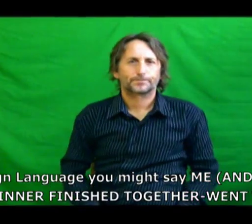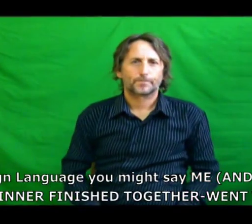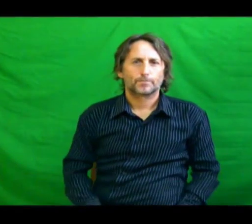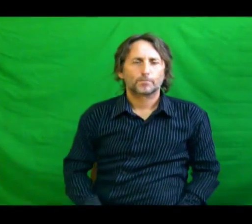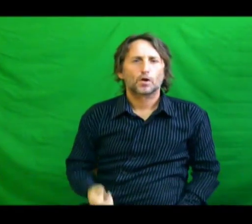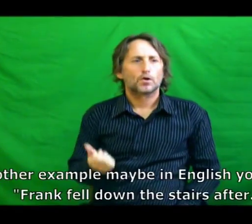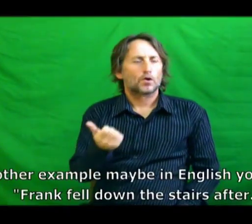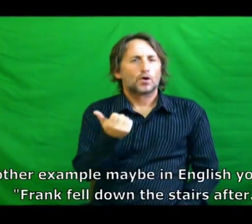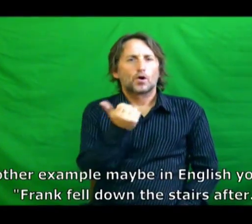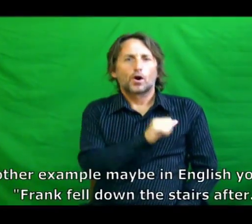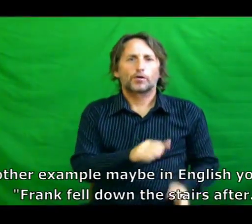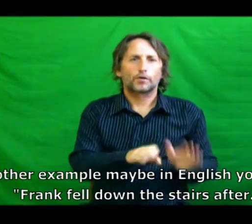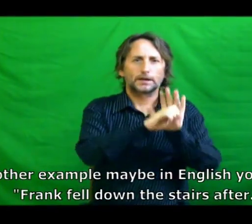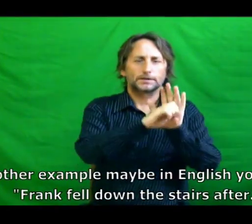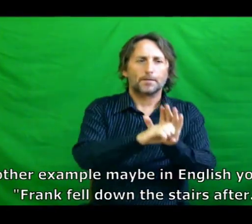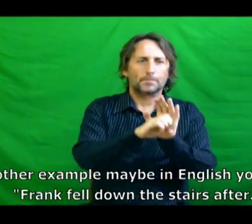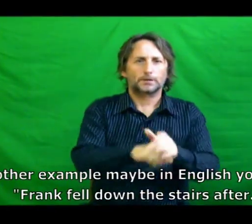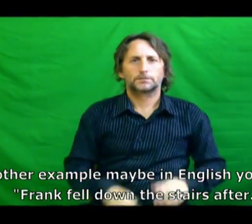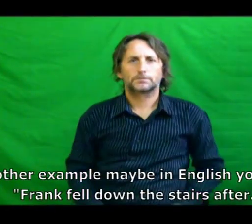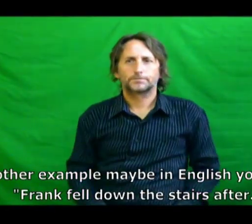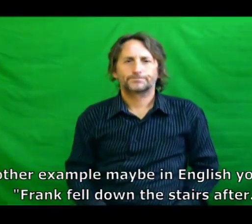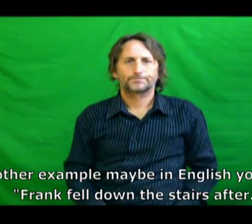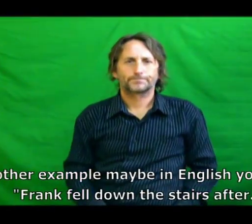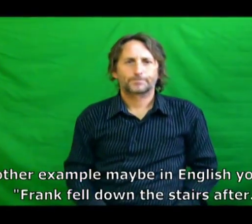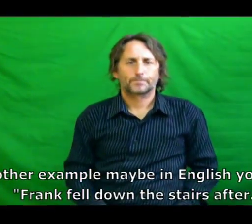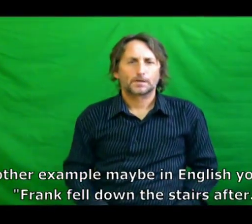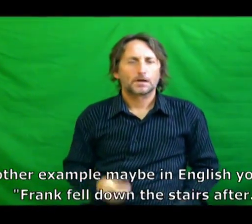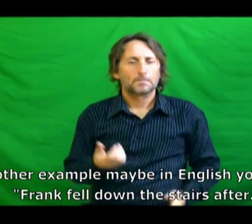town. Or another example, maybe in English you can say,